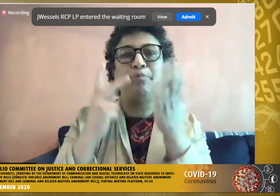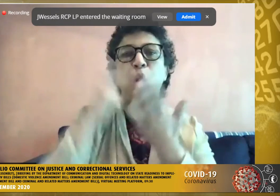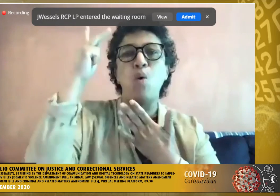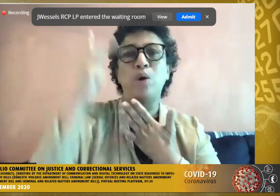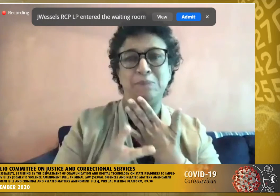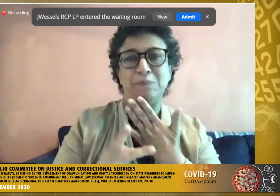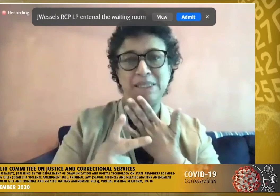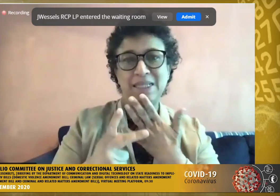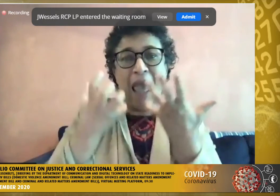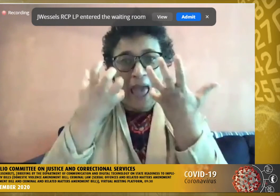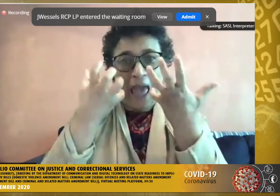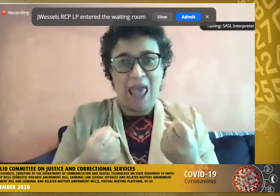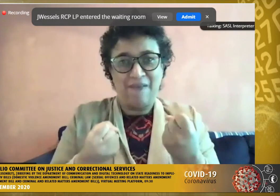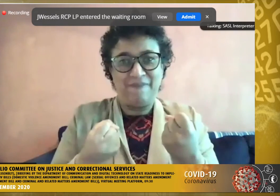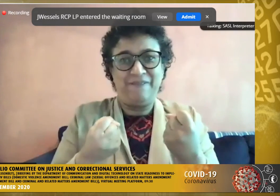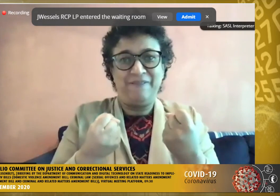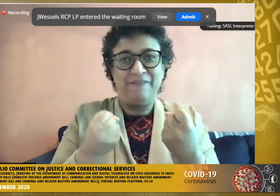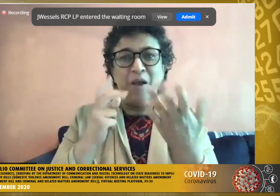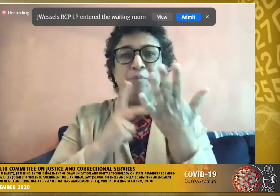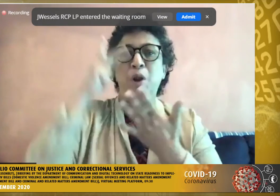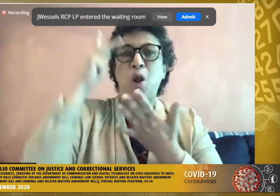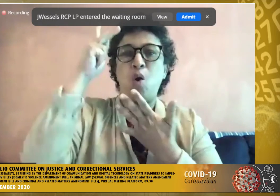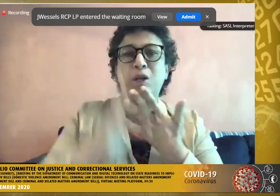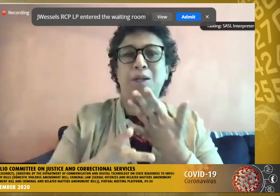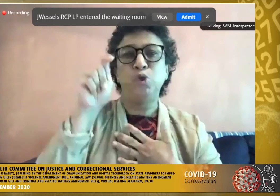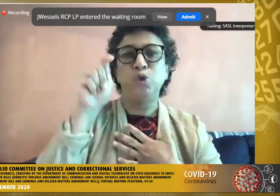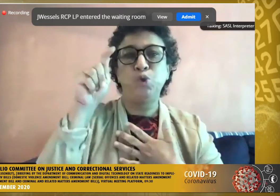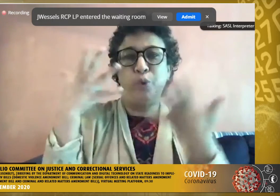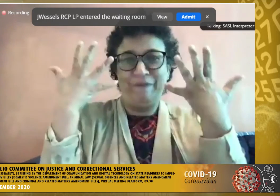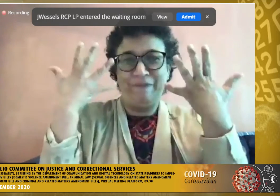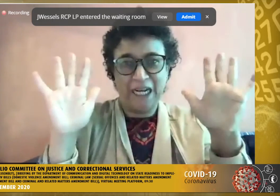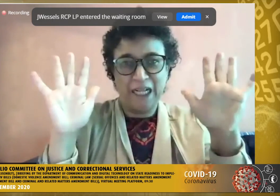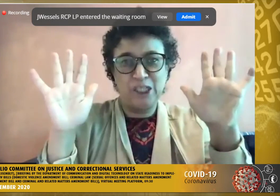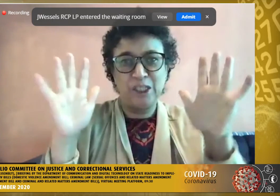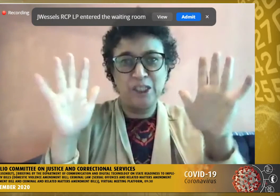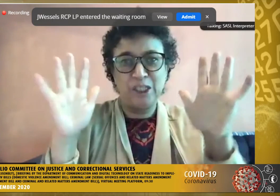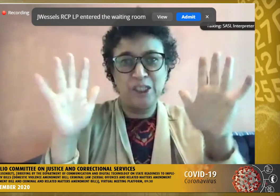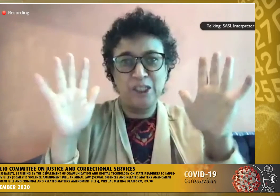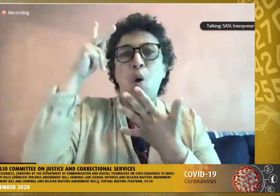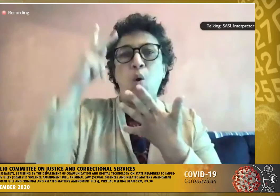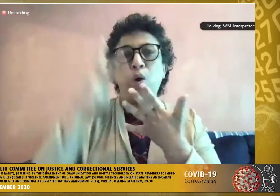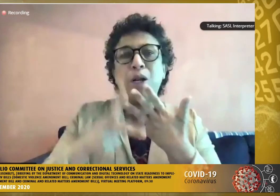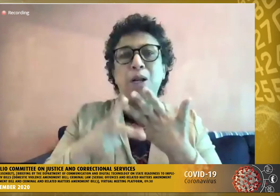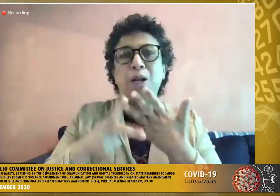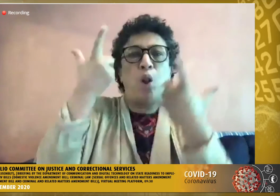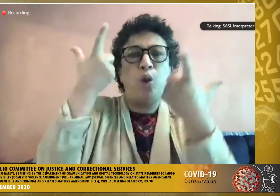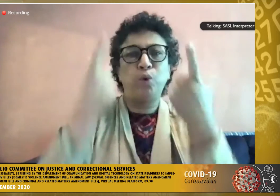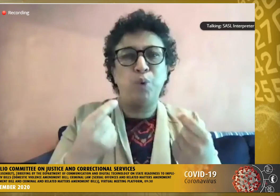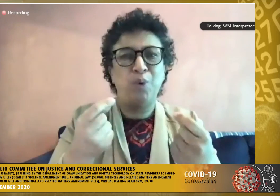like to further say that you speak a lot about the programs,